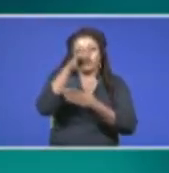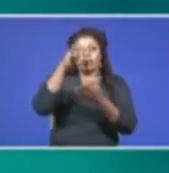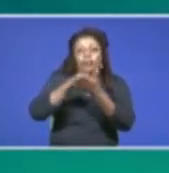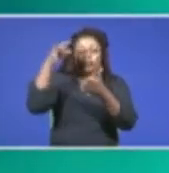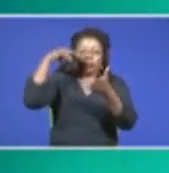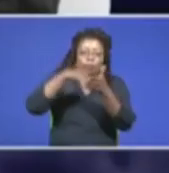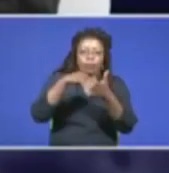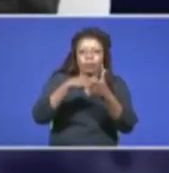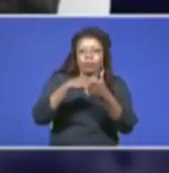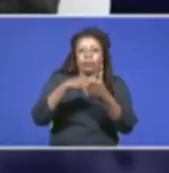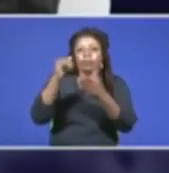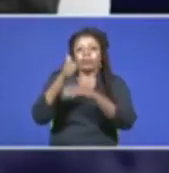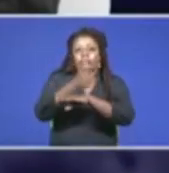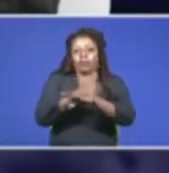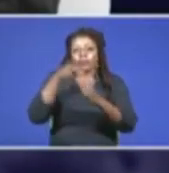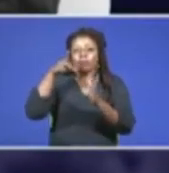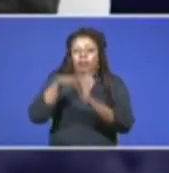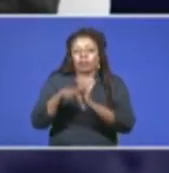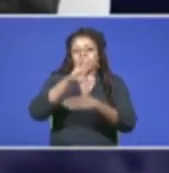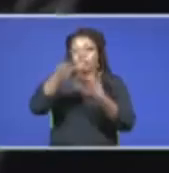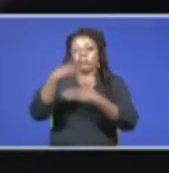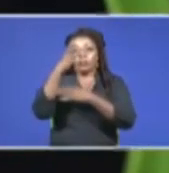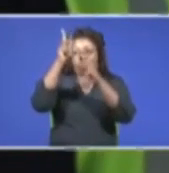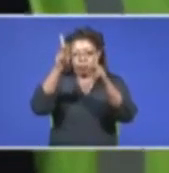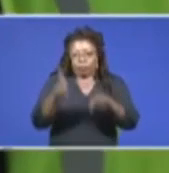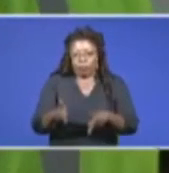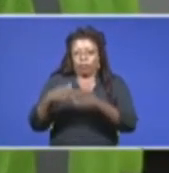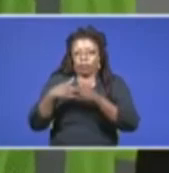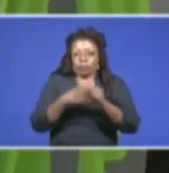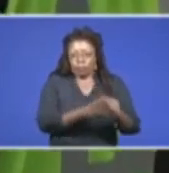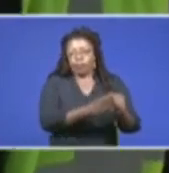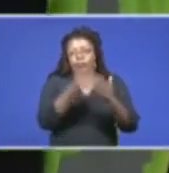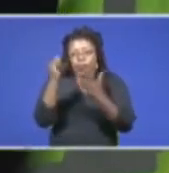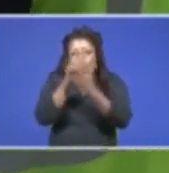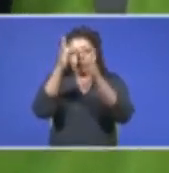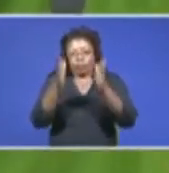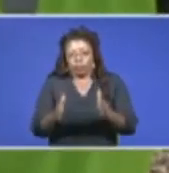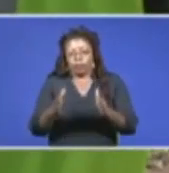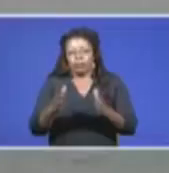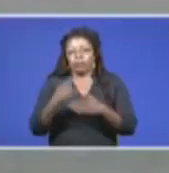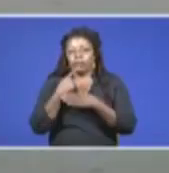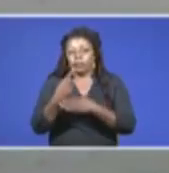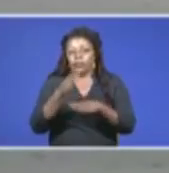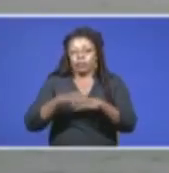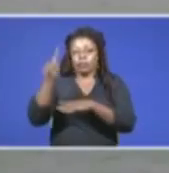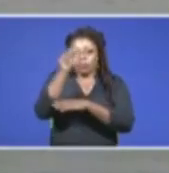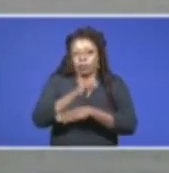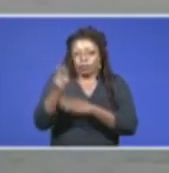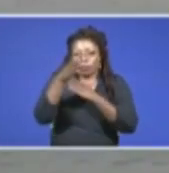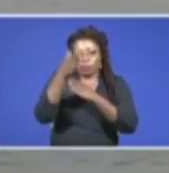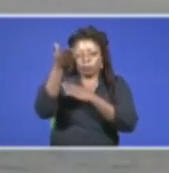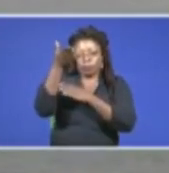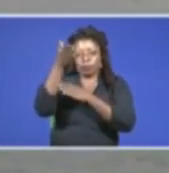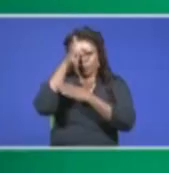Andros in January, killing all 6 passengers on board. Lead investigator Delvin Major issued a statement Tuesday that when the fishermen